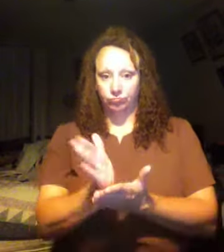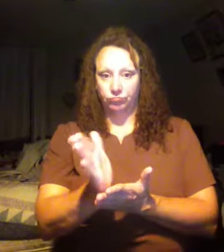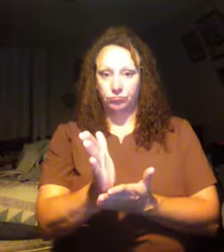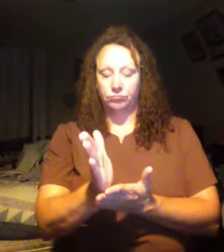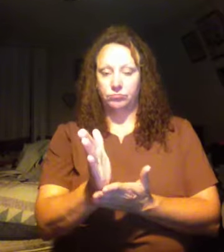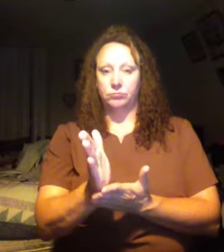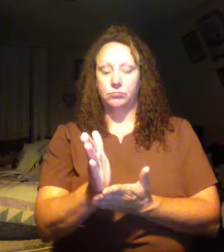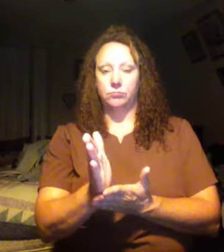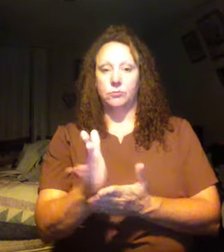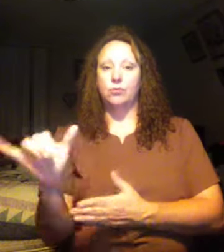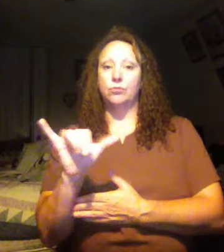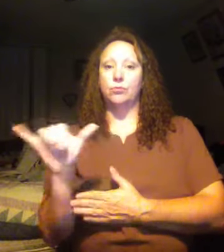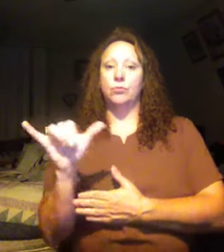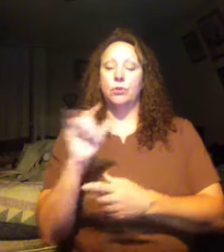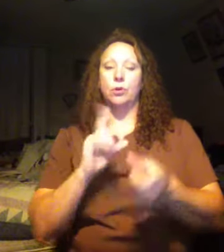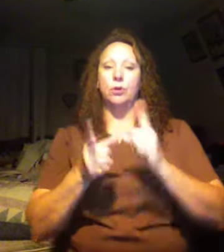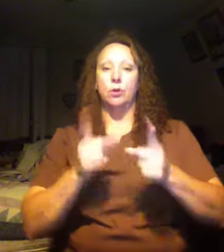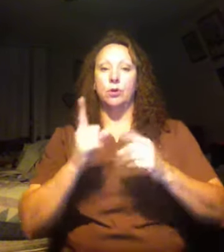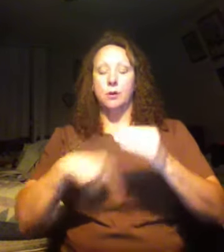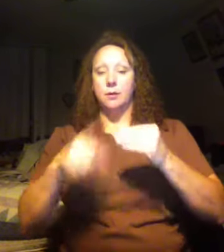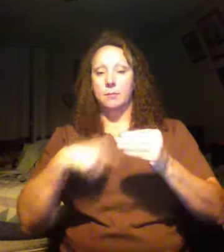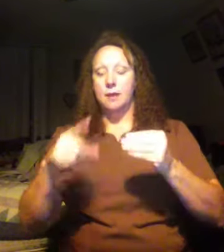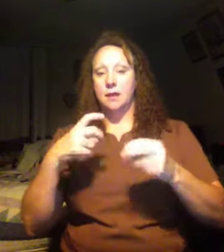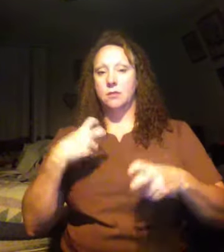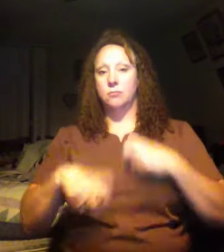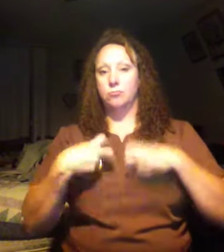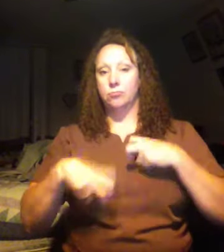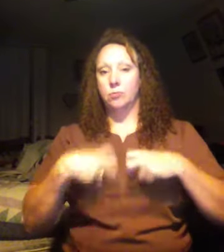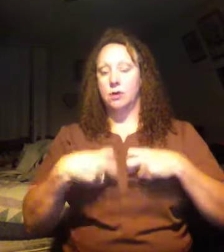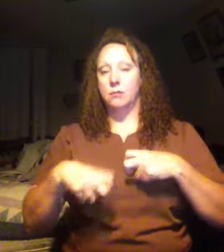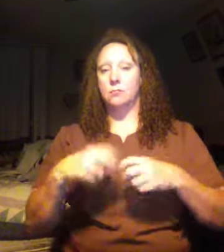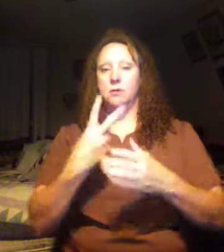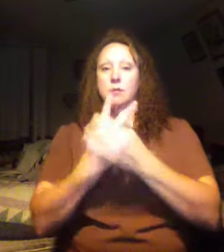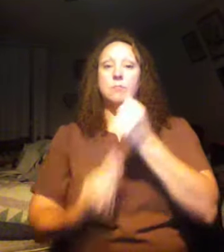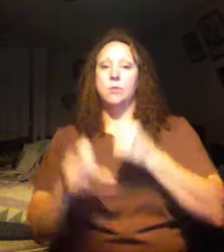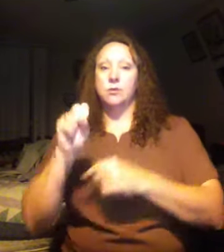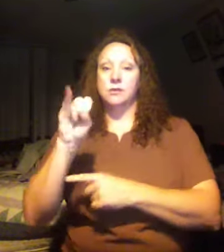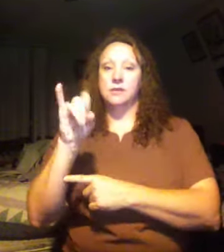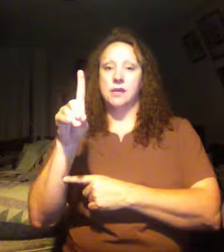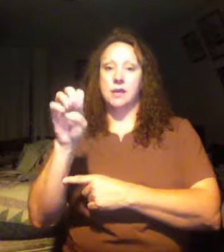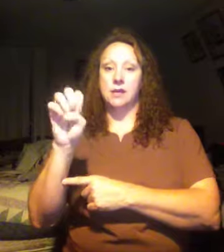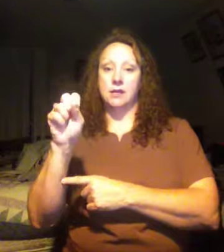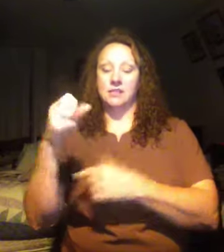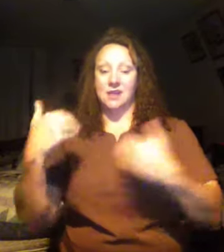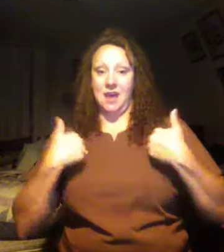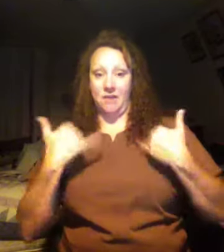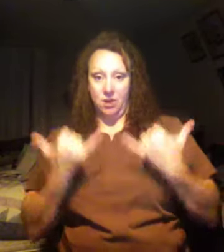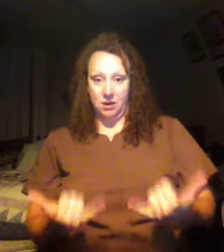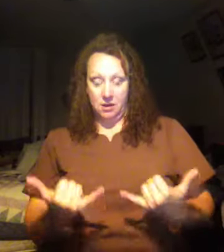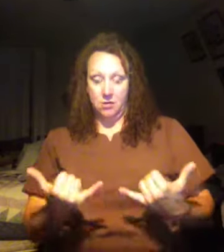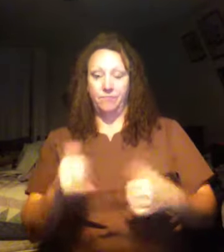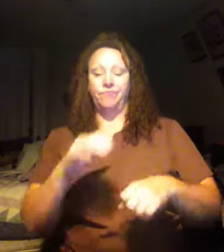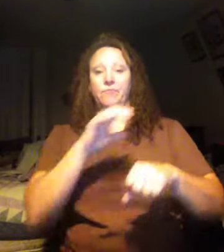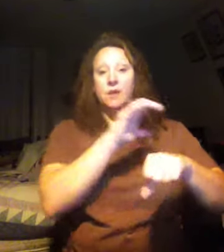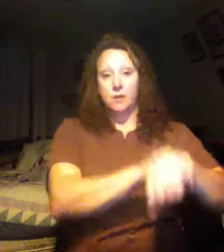going to talk about problems that both sides had right now. So we have the British side, and we have Washington's group. So you can put